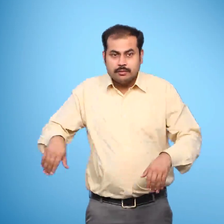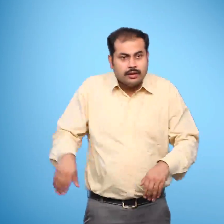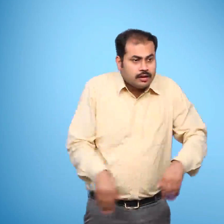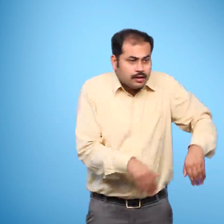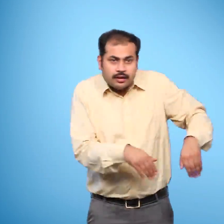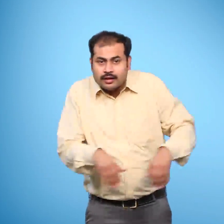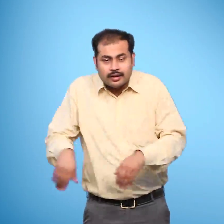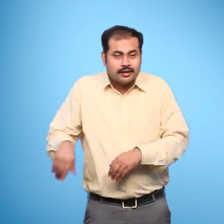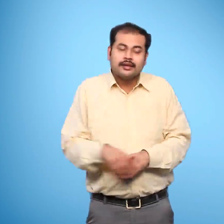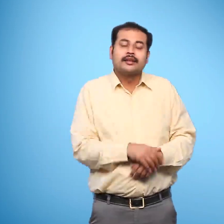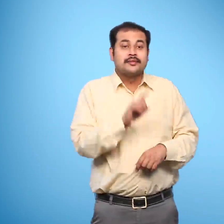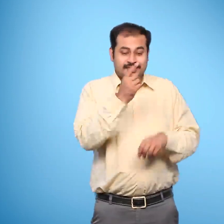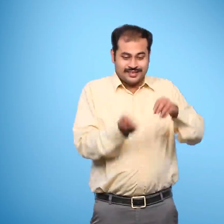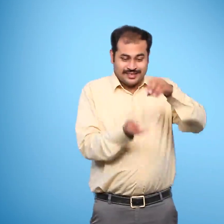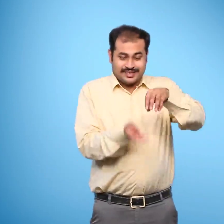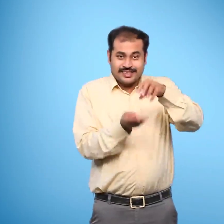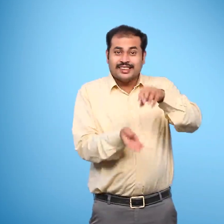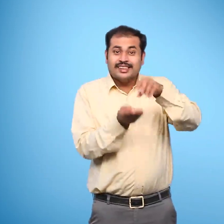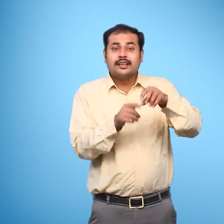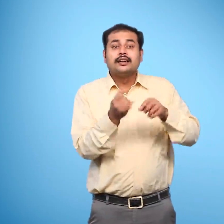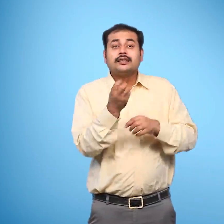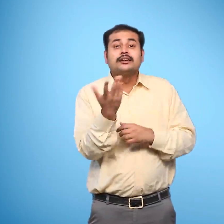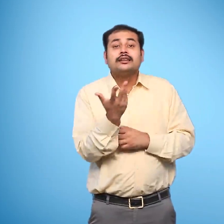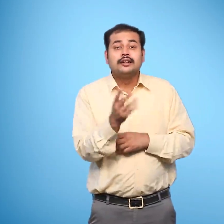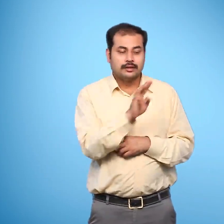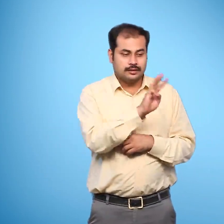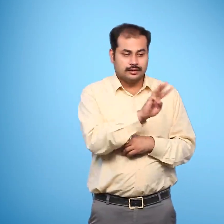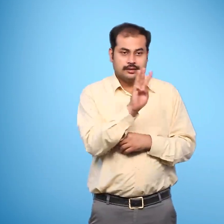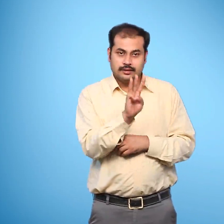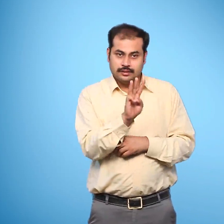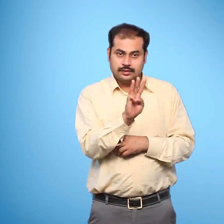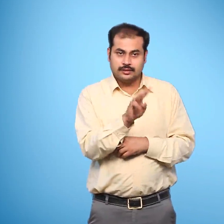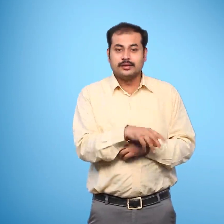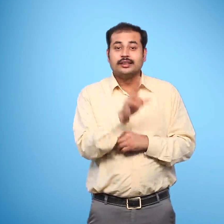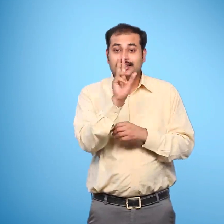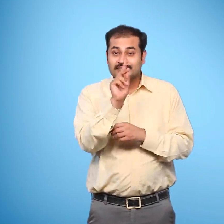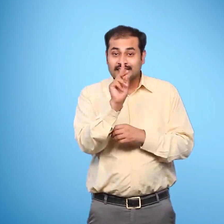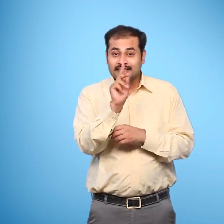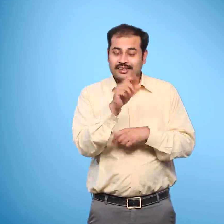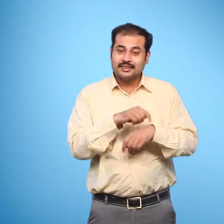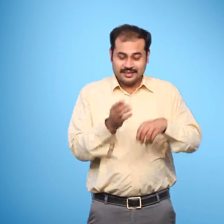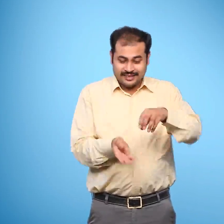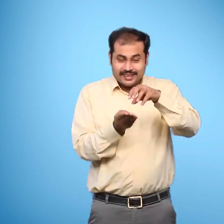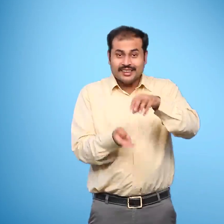Bear tosses the ball 33 times in first turn and 11 times in second turn.